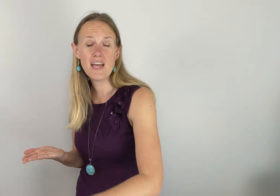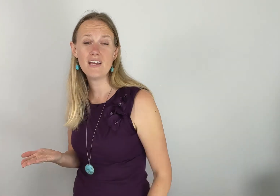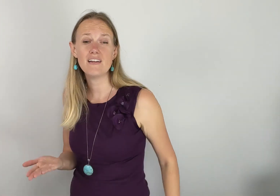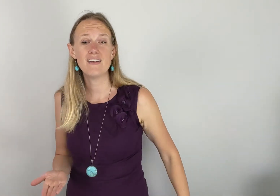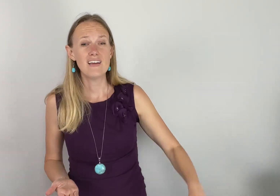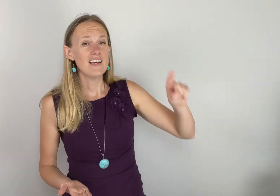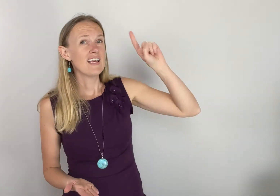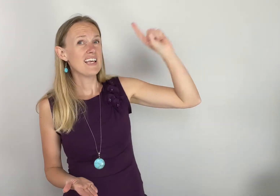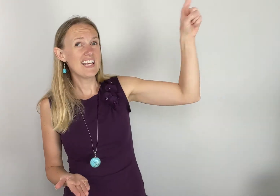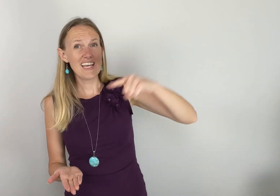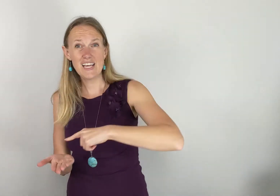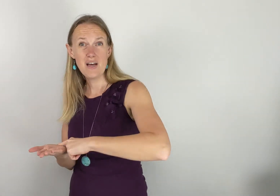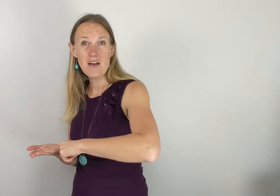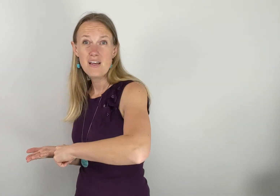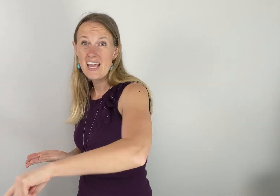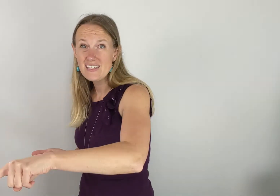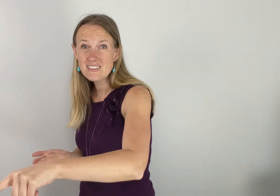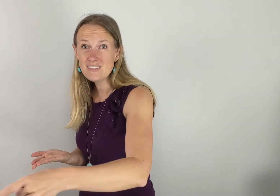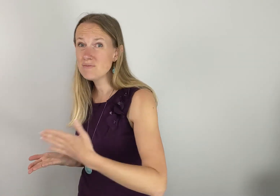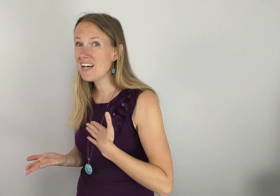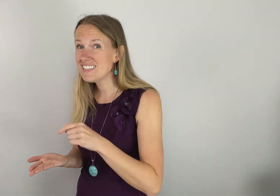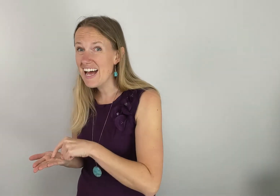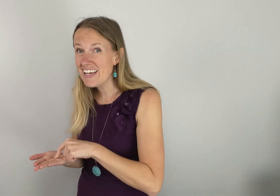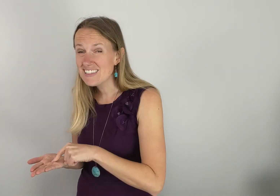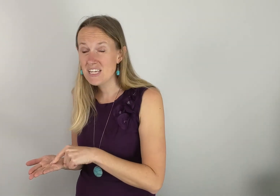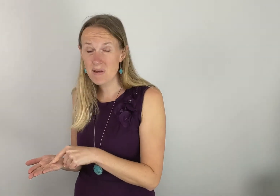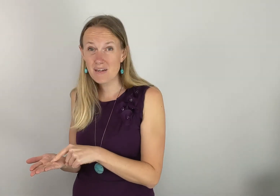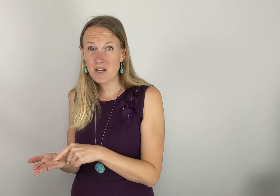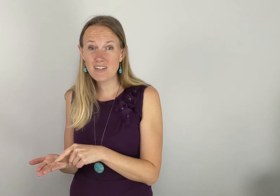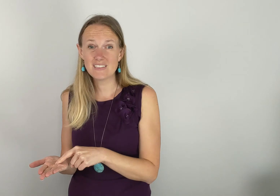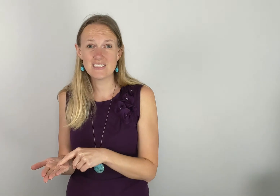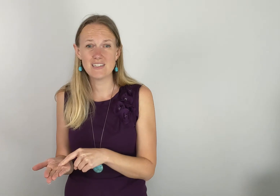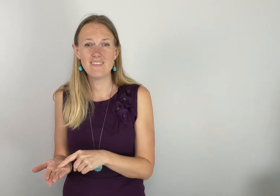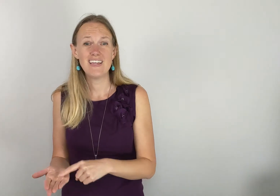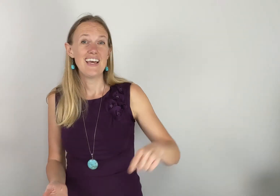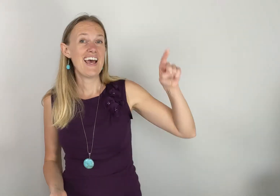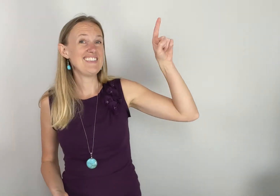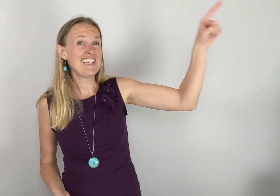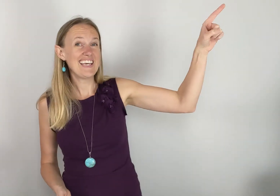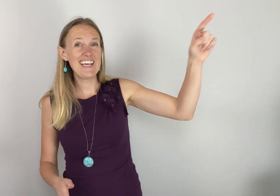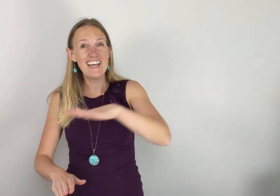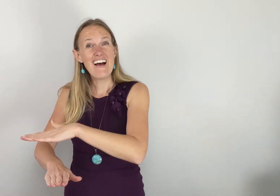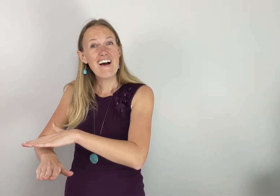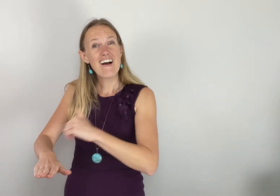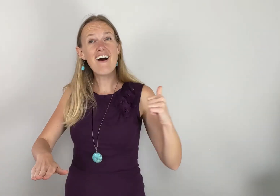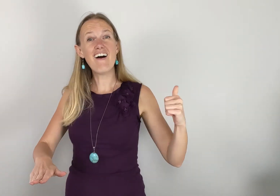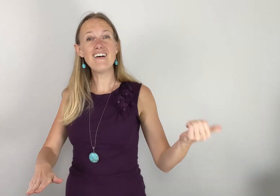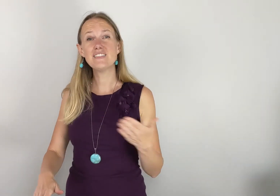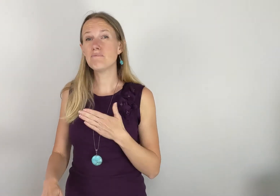paid. He canceled my debt, he paid my ransom, and he called